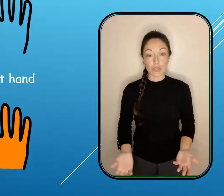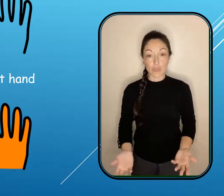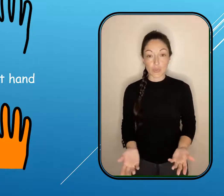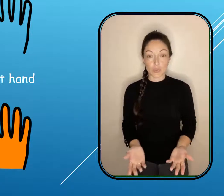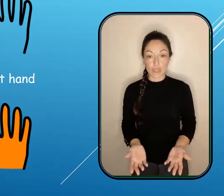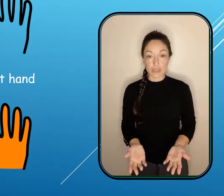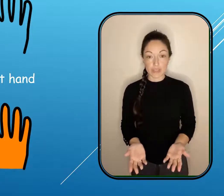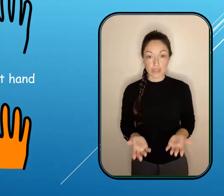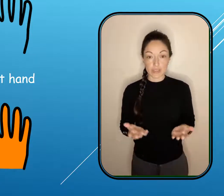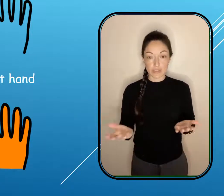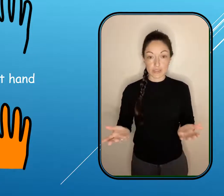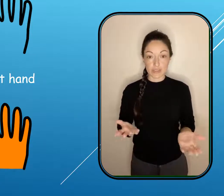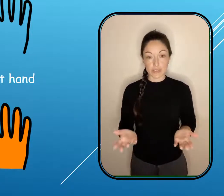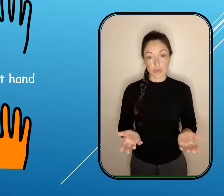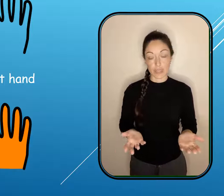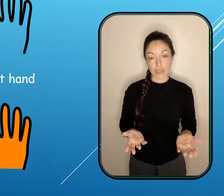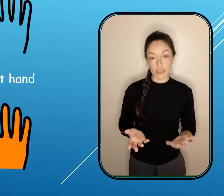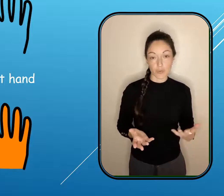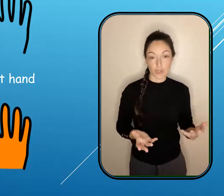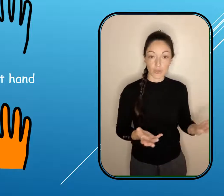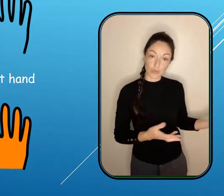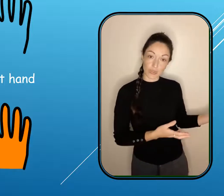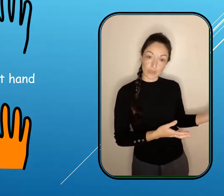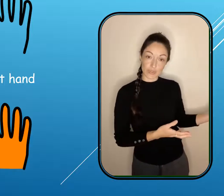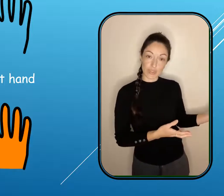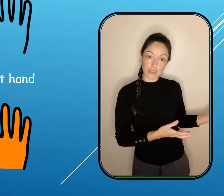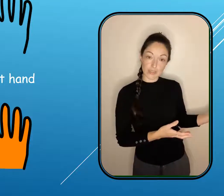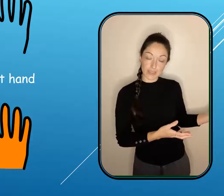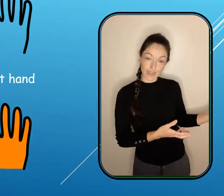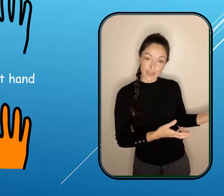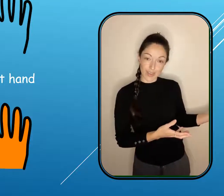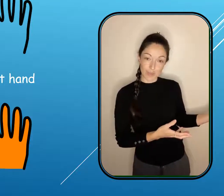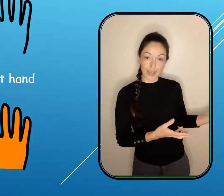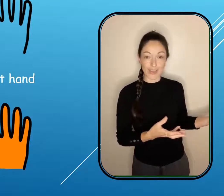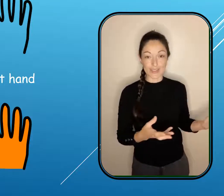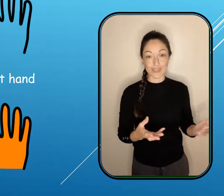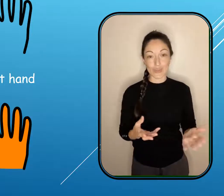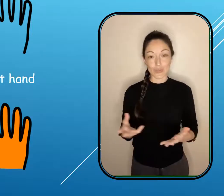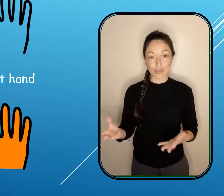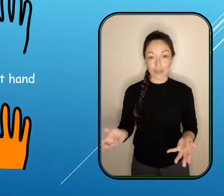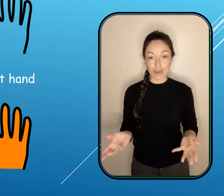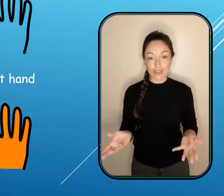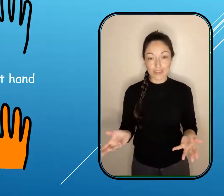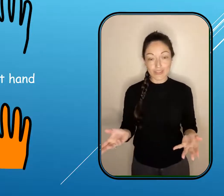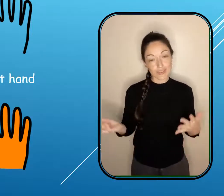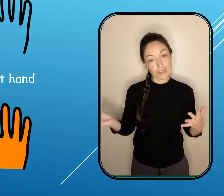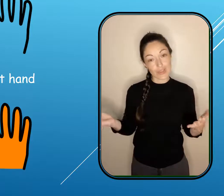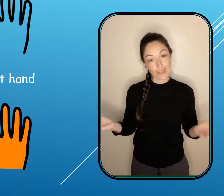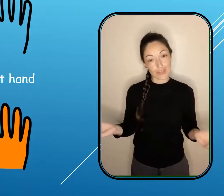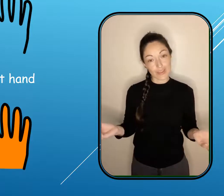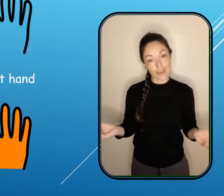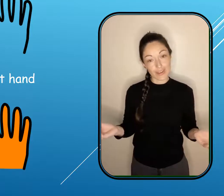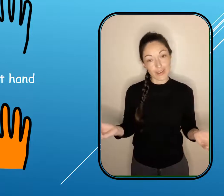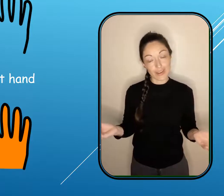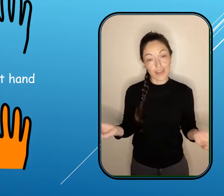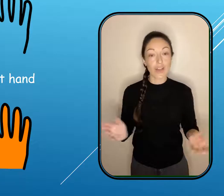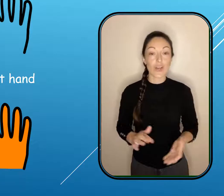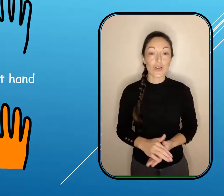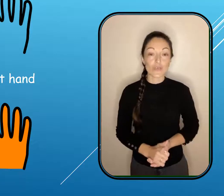and make sure that we stay as consistent as we can going through all the different sites and in all the different classes. So here they